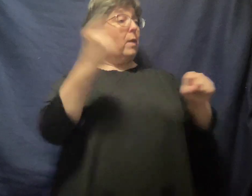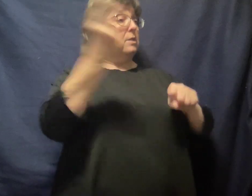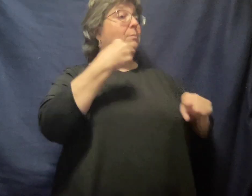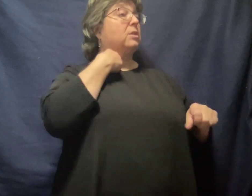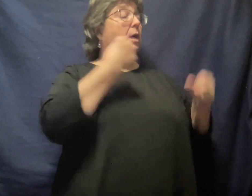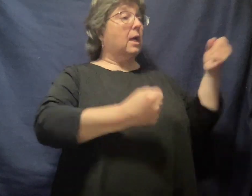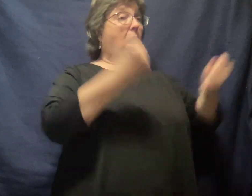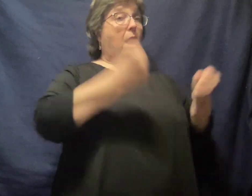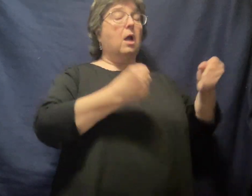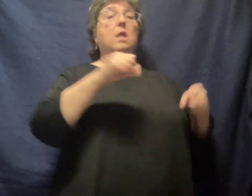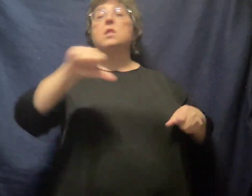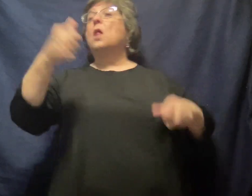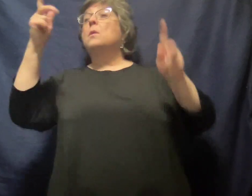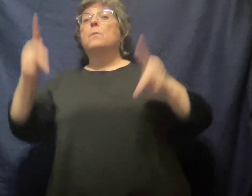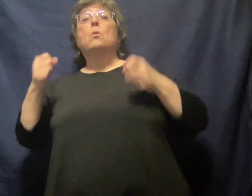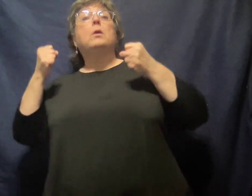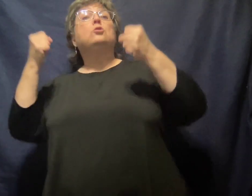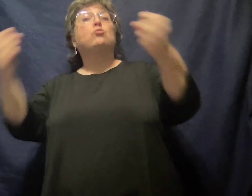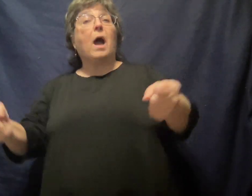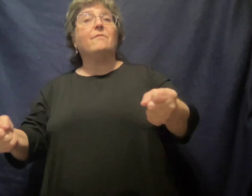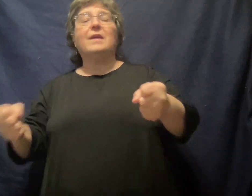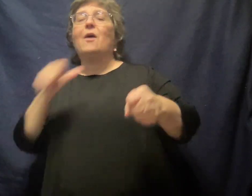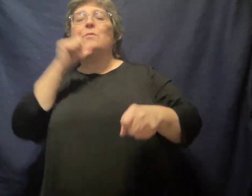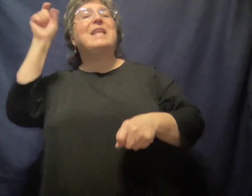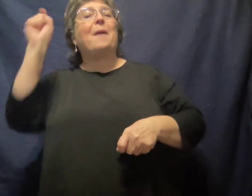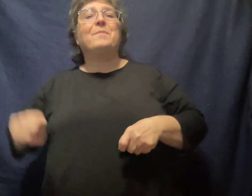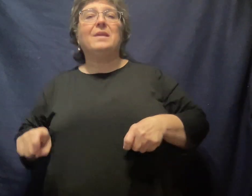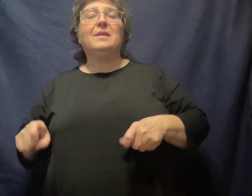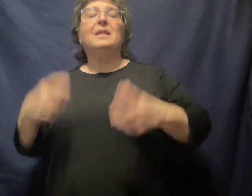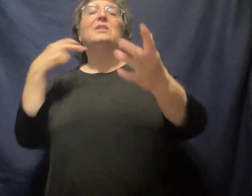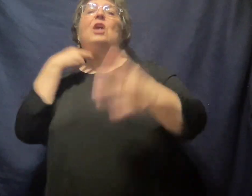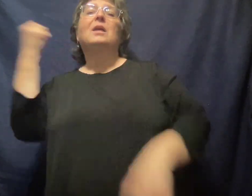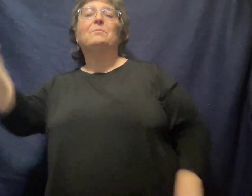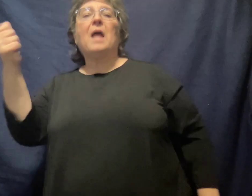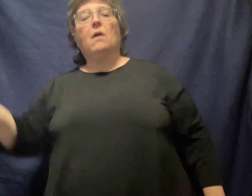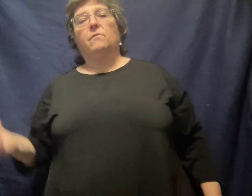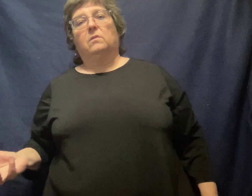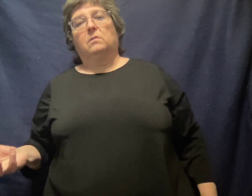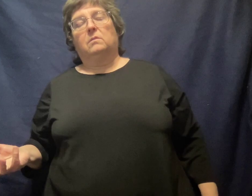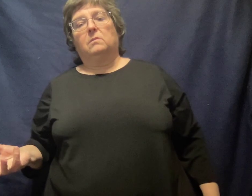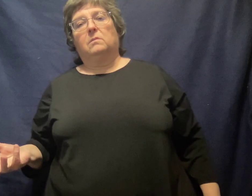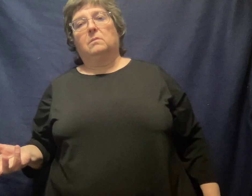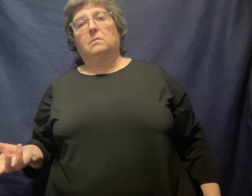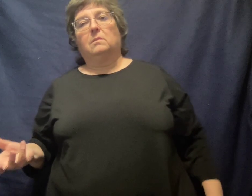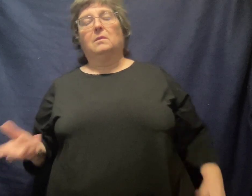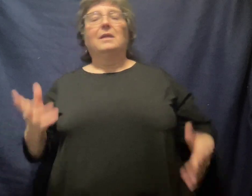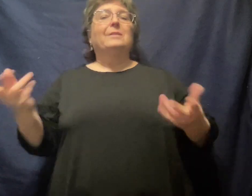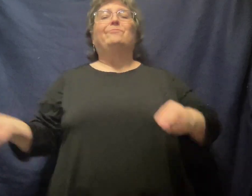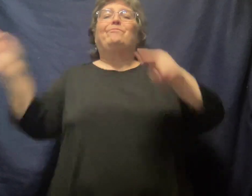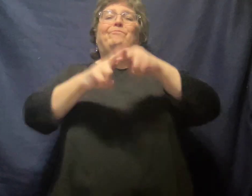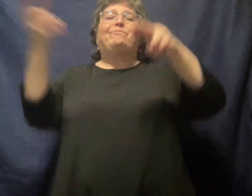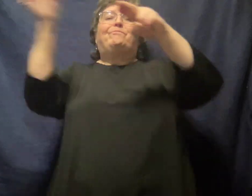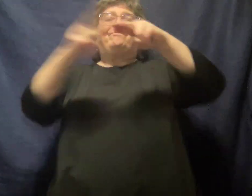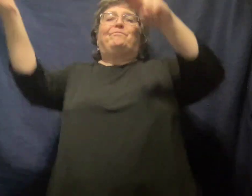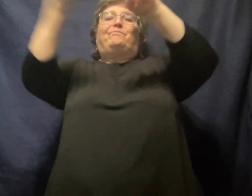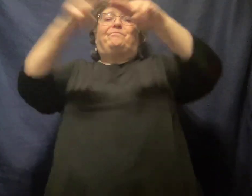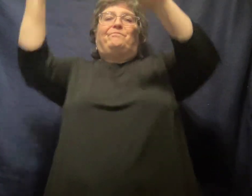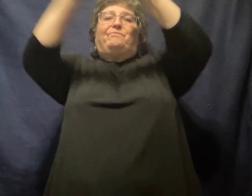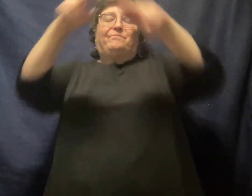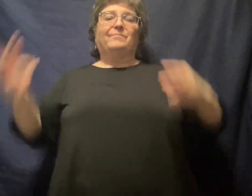car, and then someone else will be driving on the roads where they shouldn't be and get stuck themselves. So it's just snowballing. It's the right word to use with regards to this